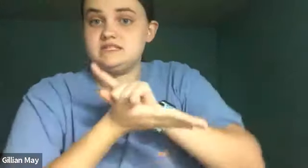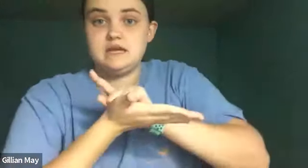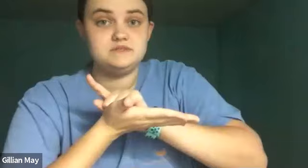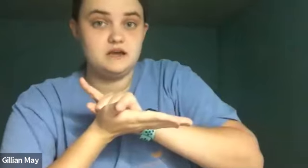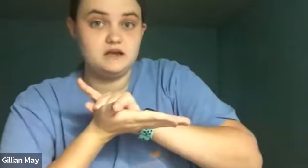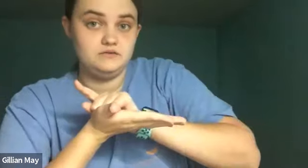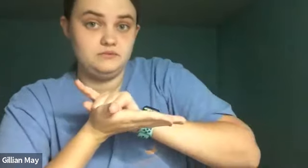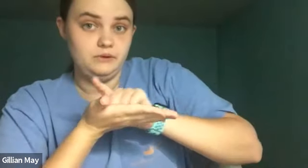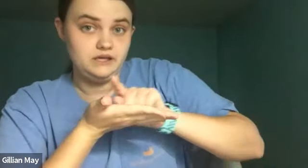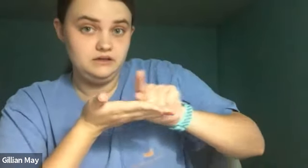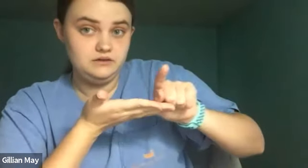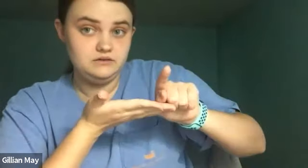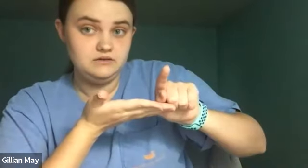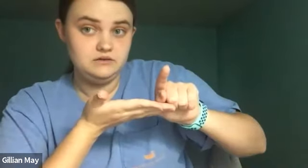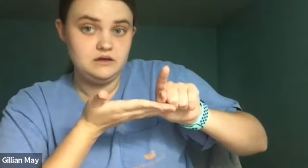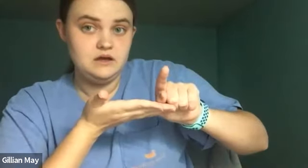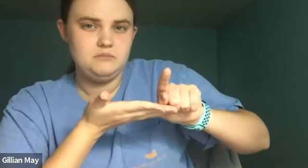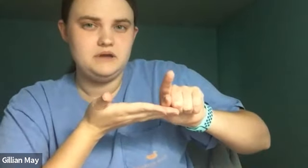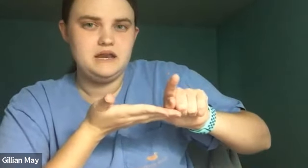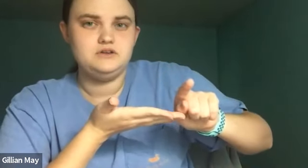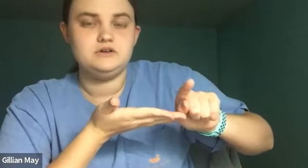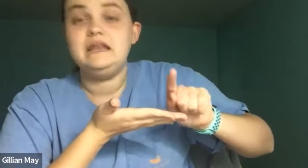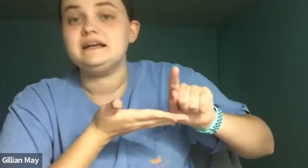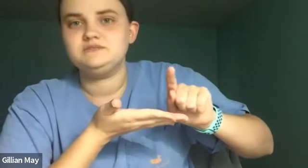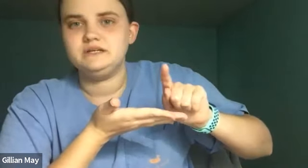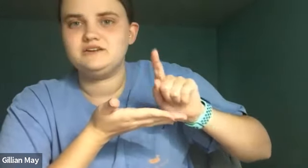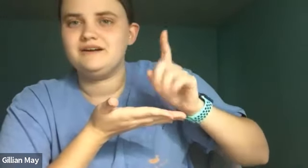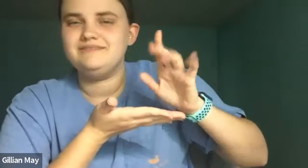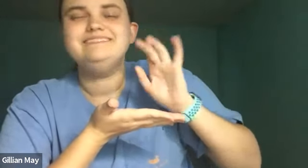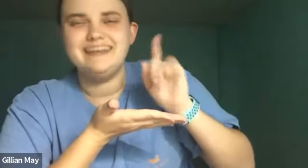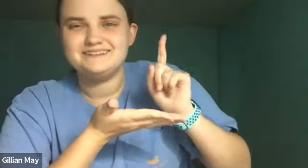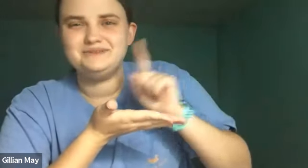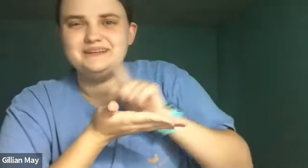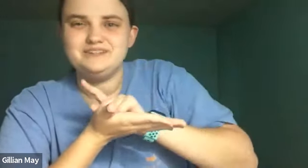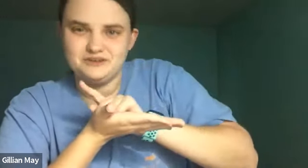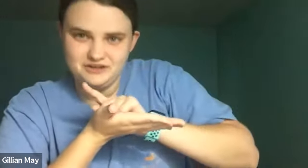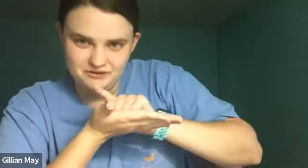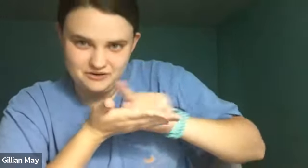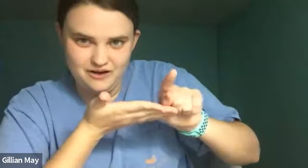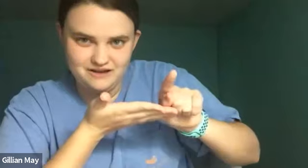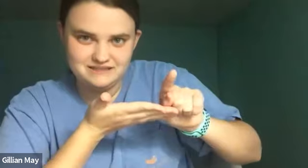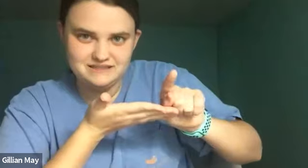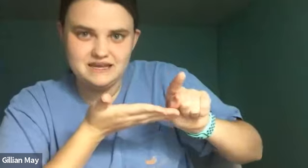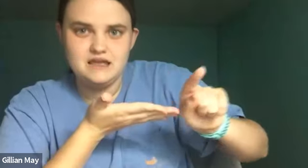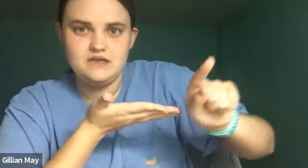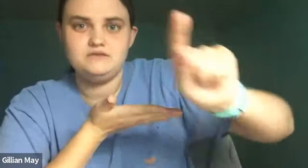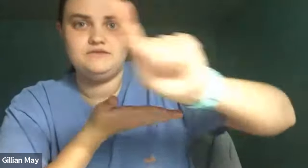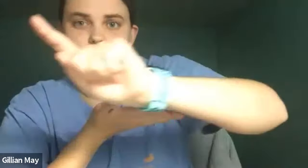same sign of week, but now next week, you're going to go across and then